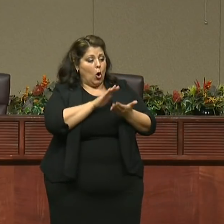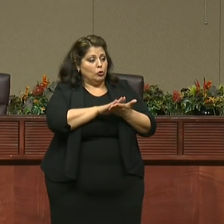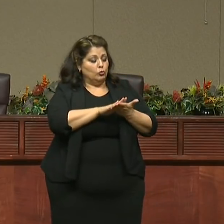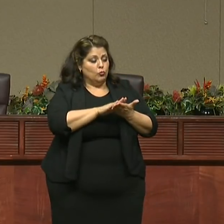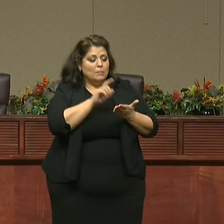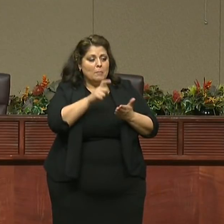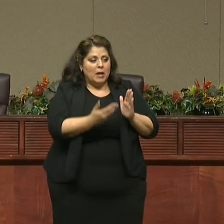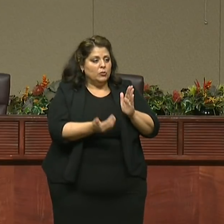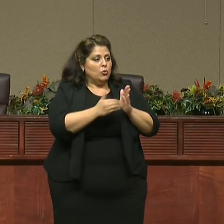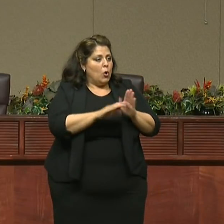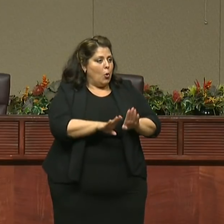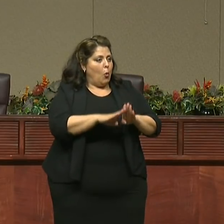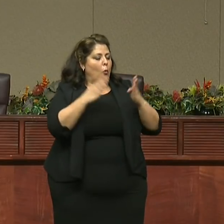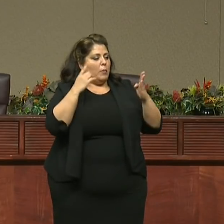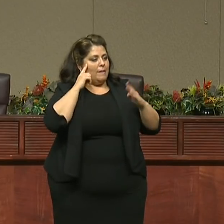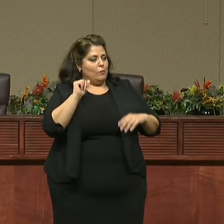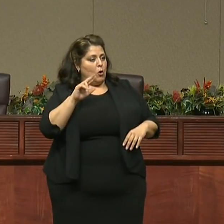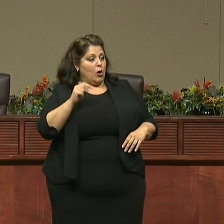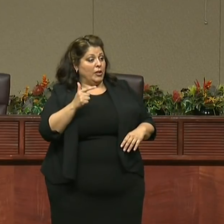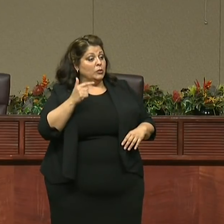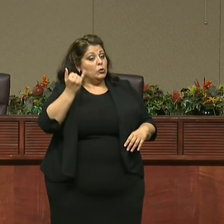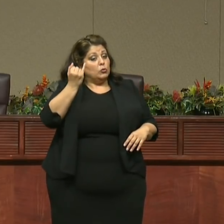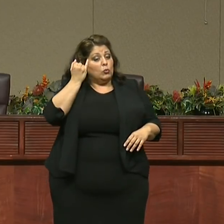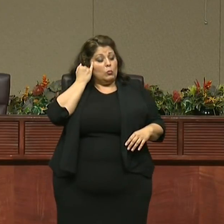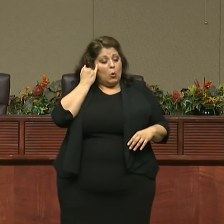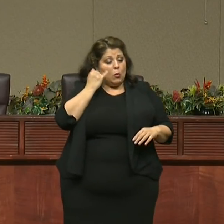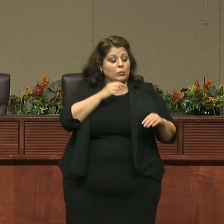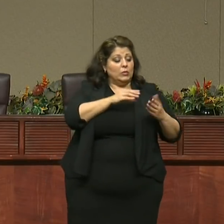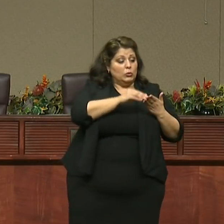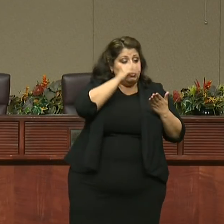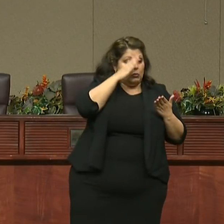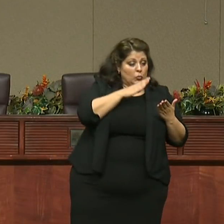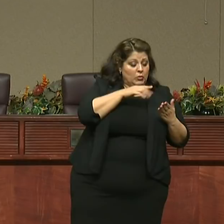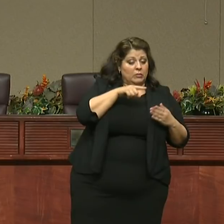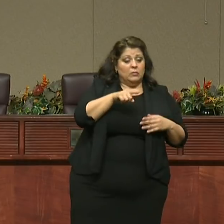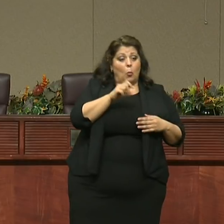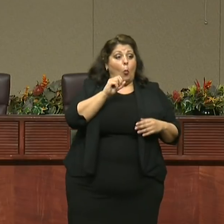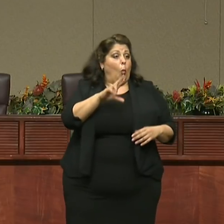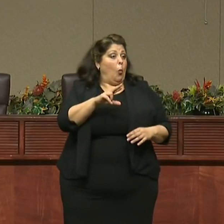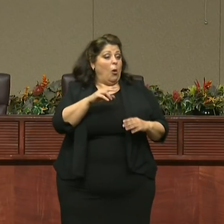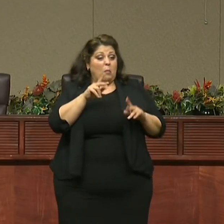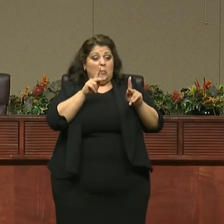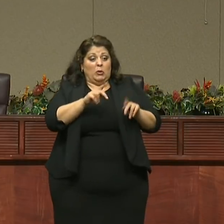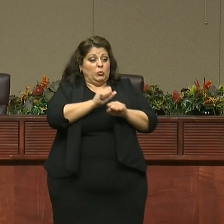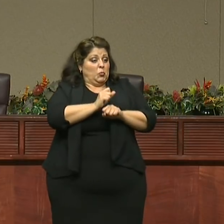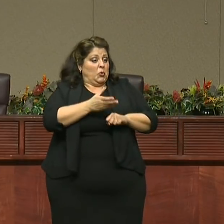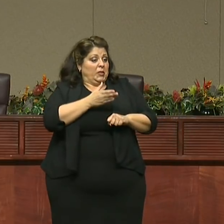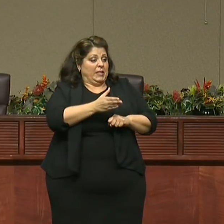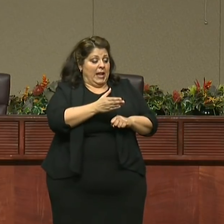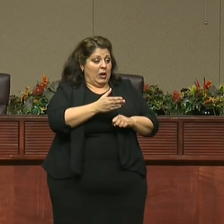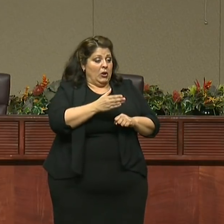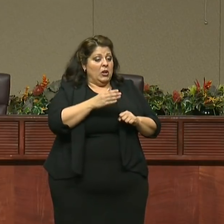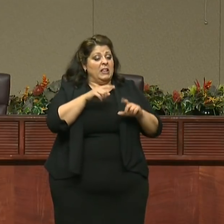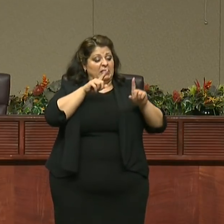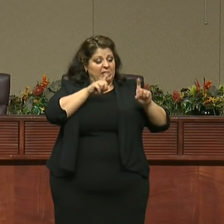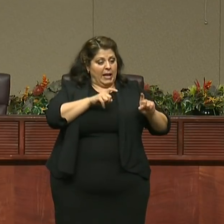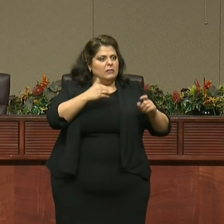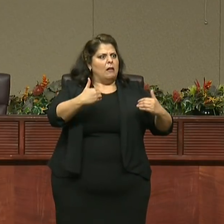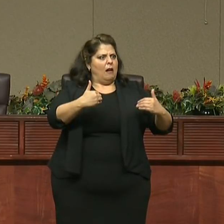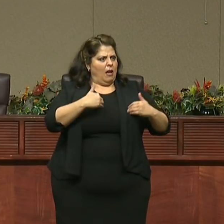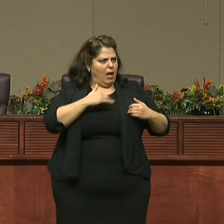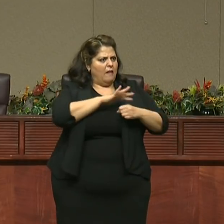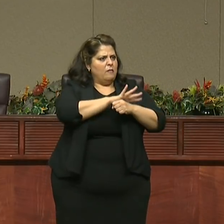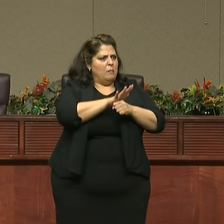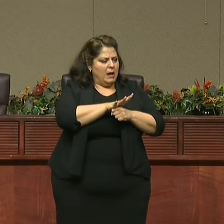August. If a student or staff member tests positive at school and you have to test an